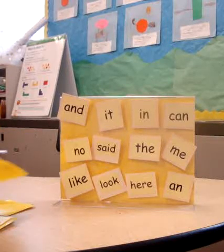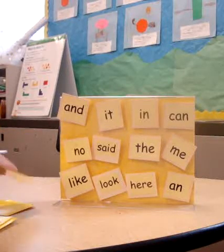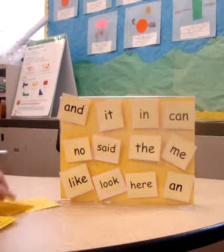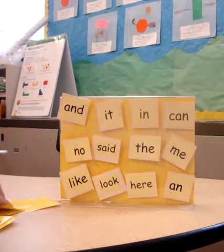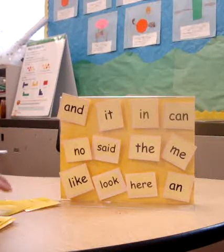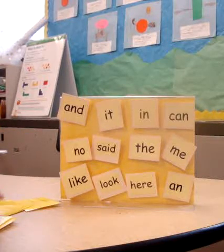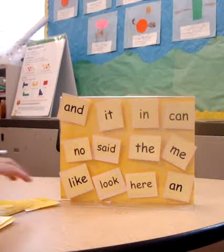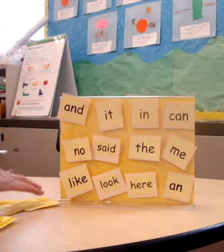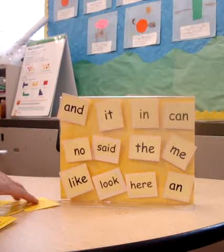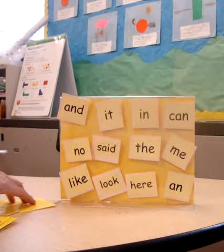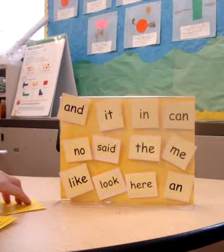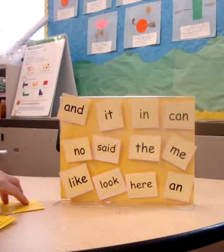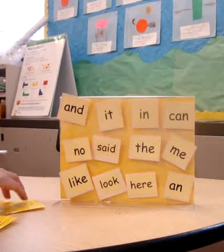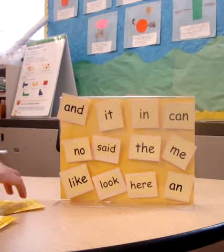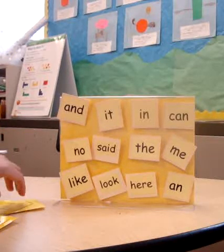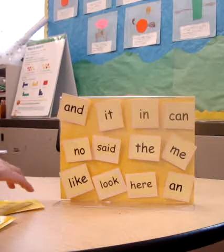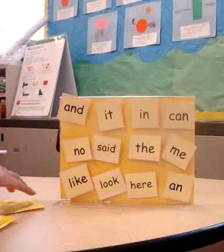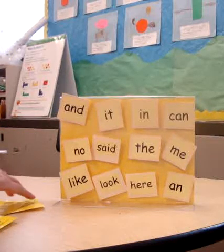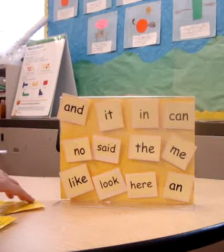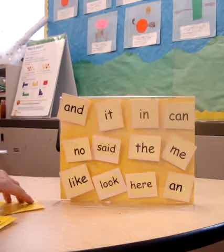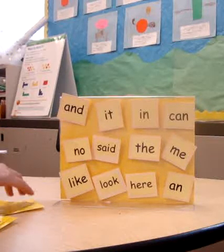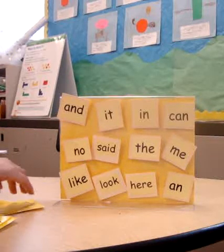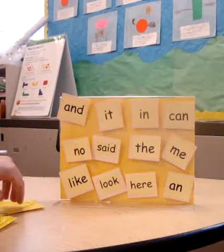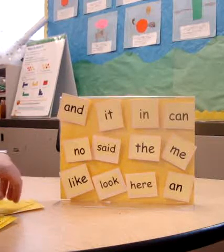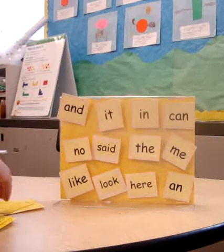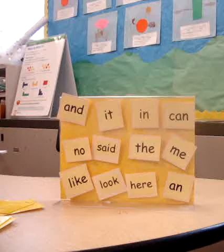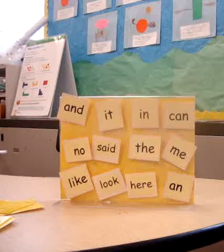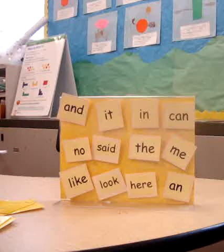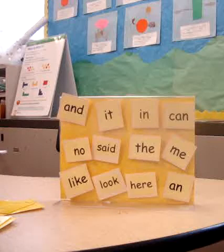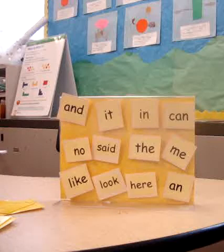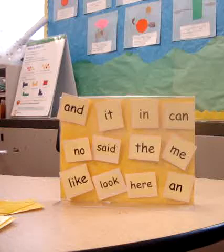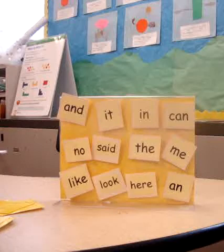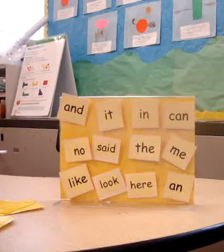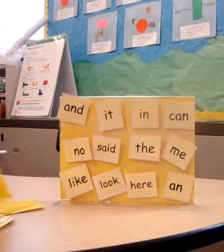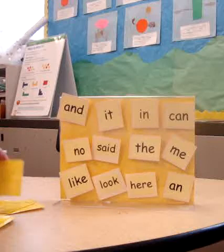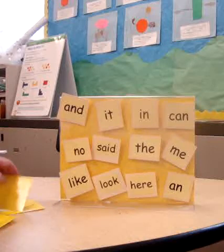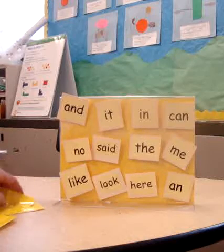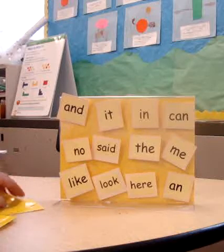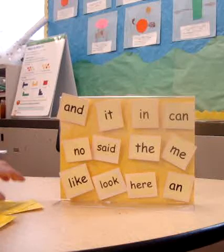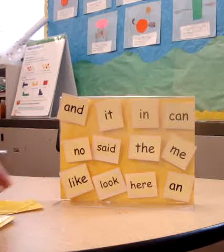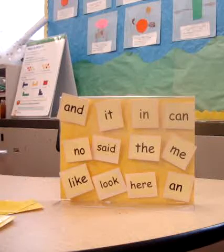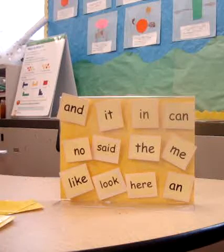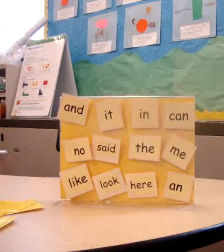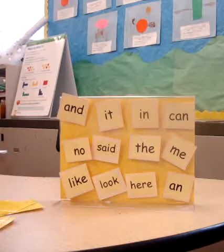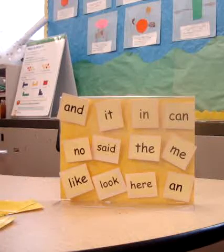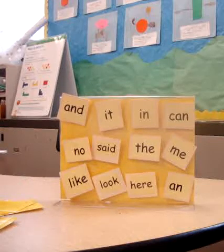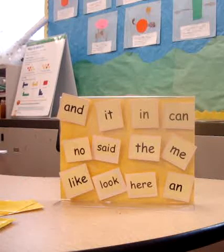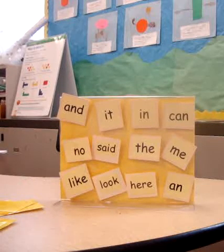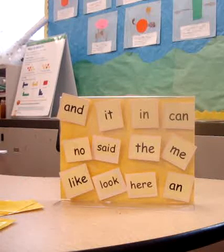several times. You could also change it and have them look for a word that ends with that letter, for example, which there would